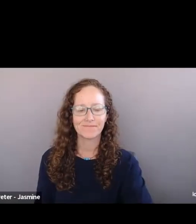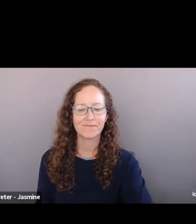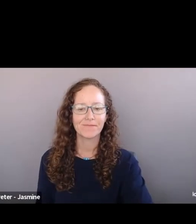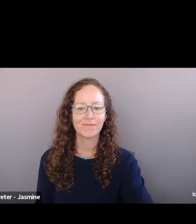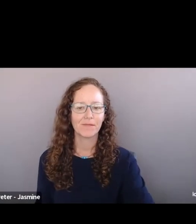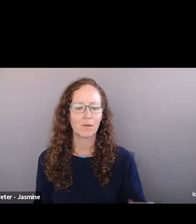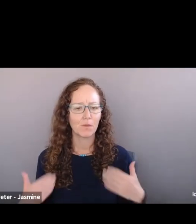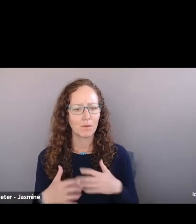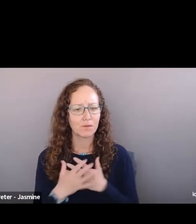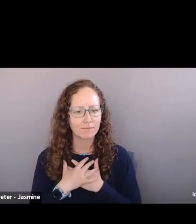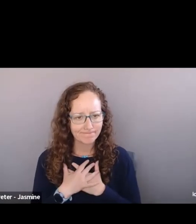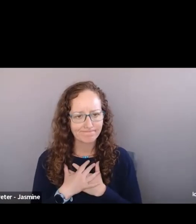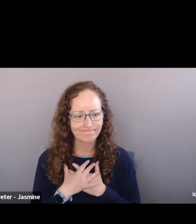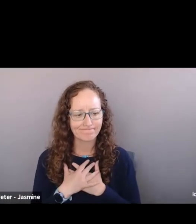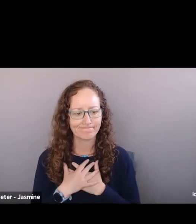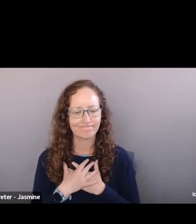Whew.